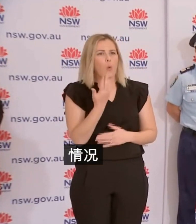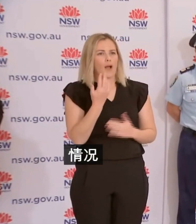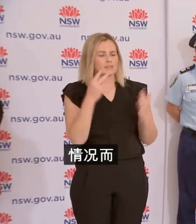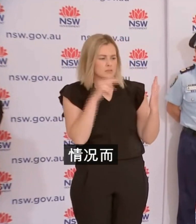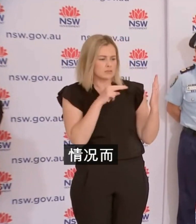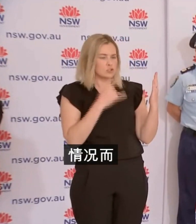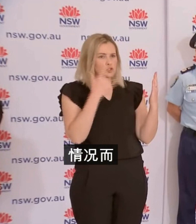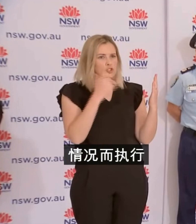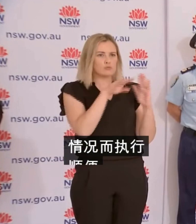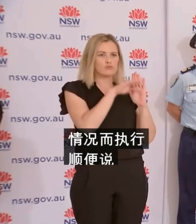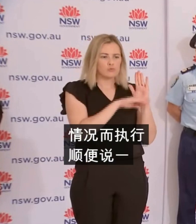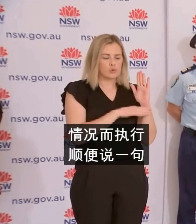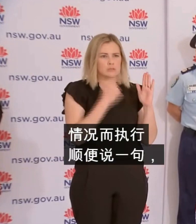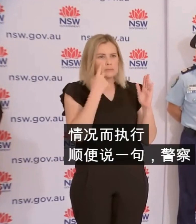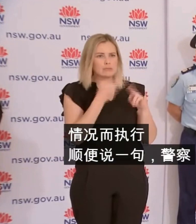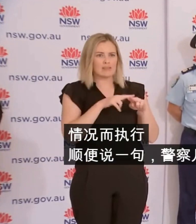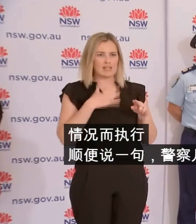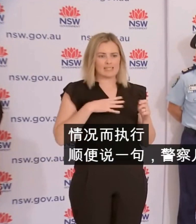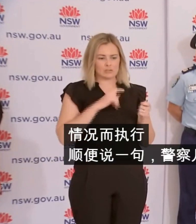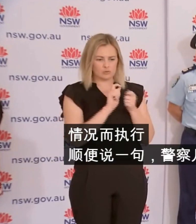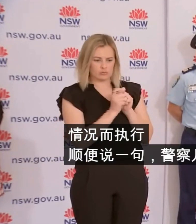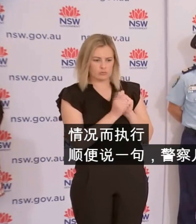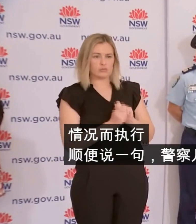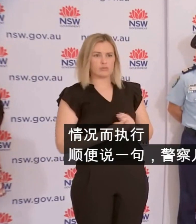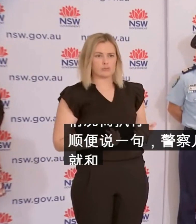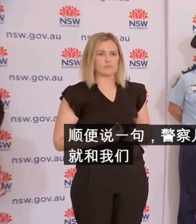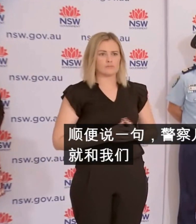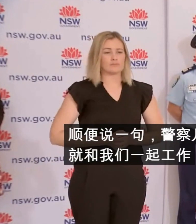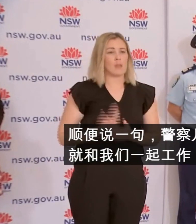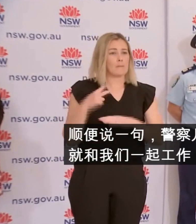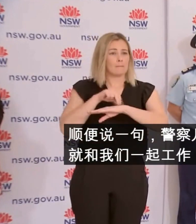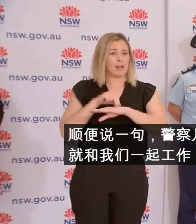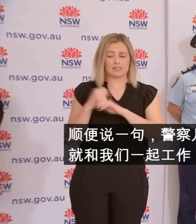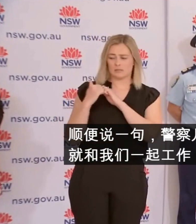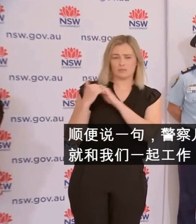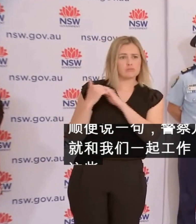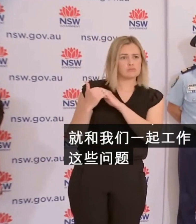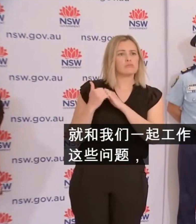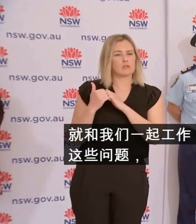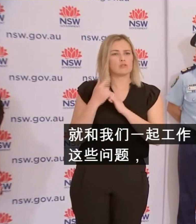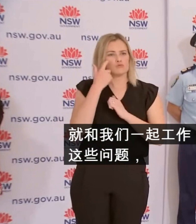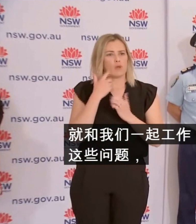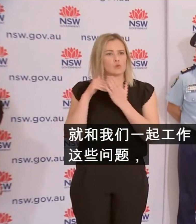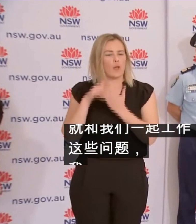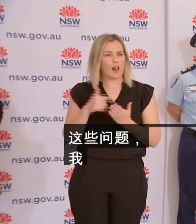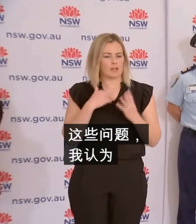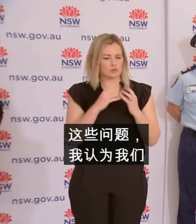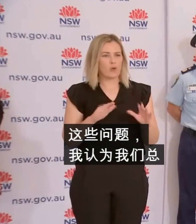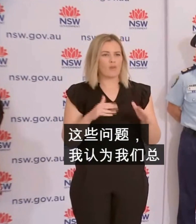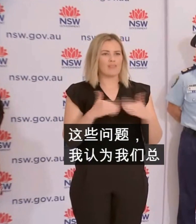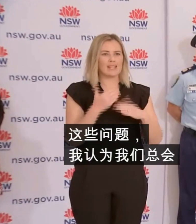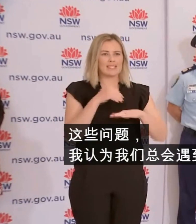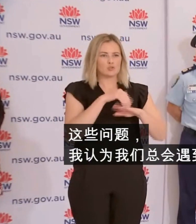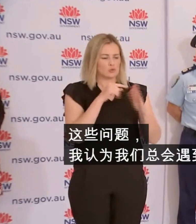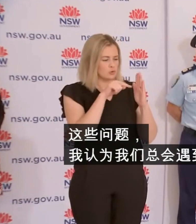have the police who, by the way, worked with us almost from the start, and they've been with us working on those issues. I think that